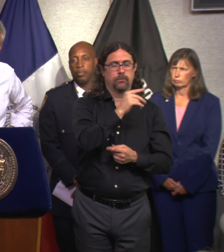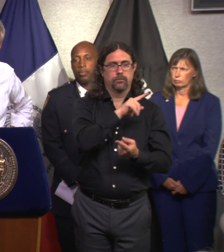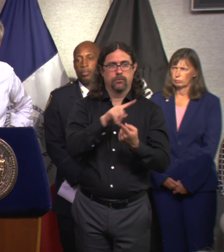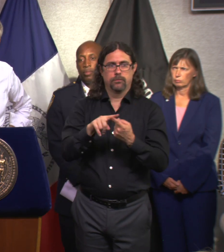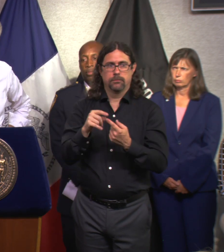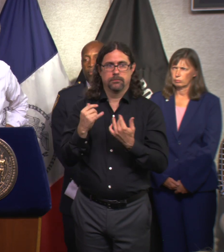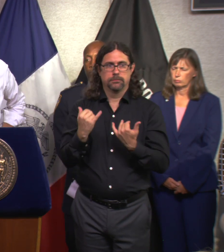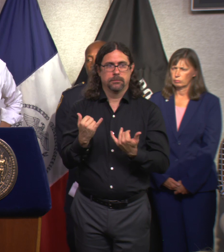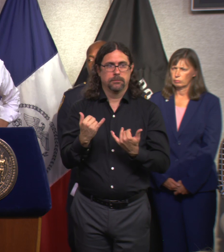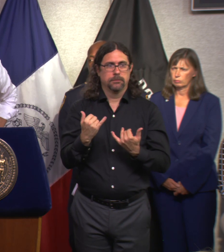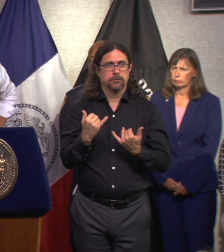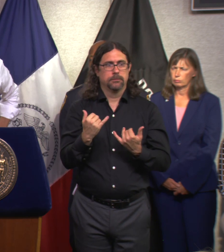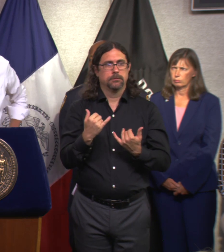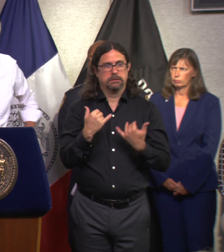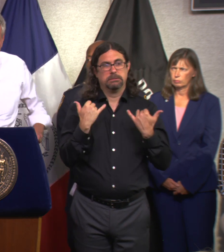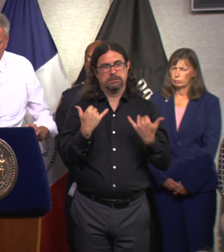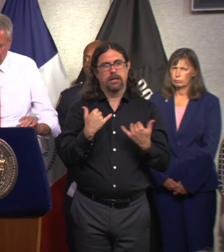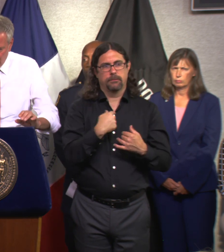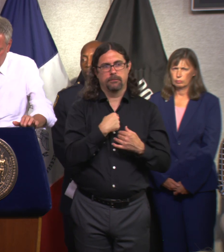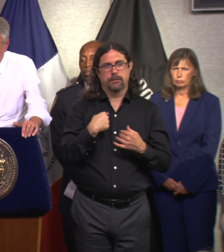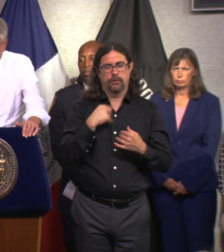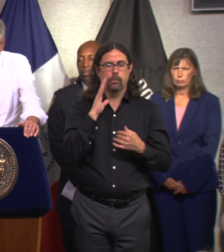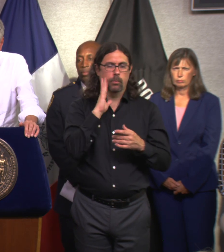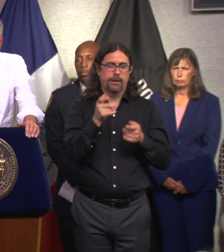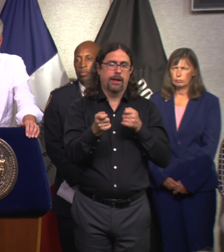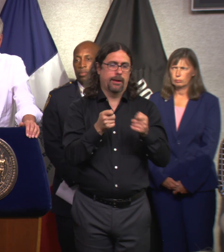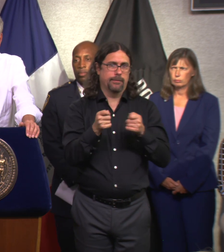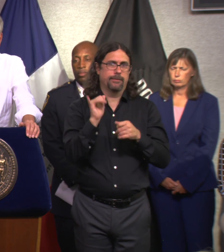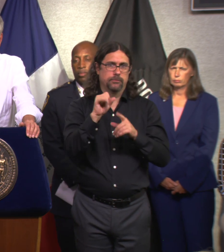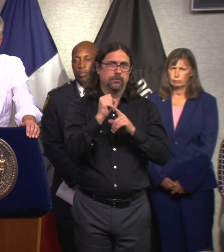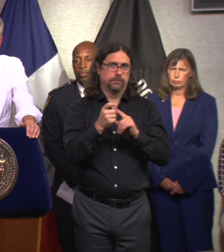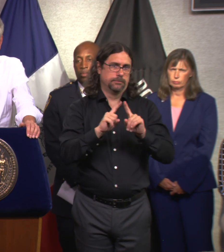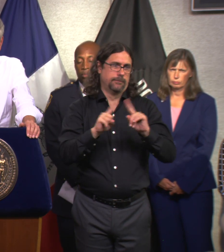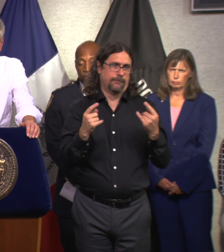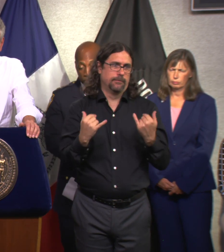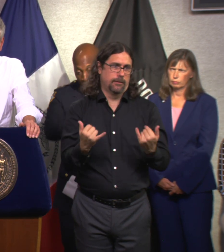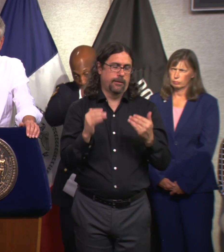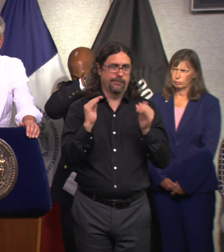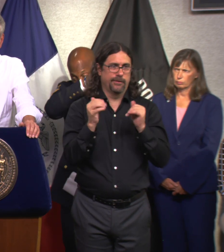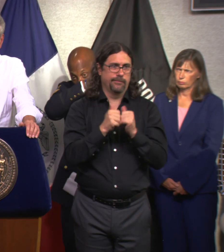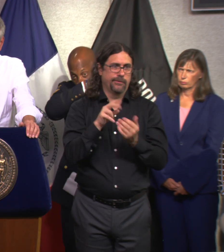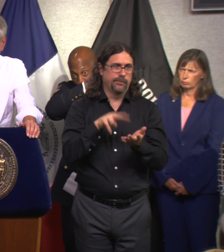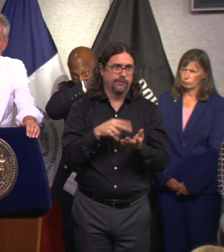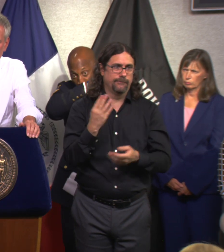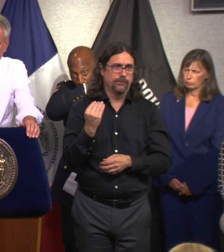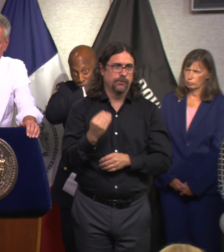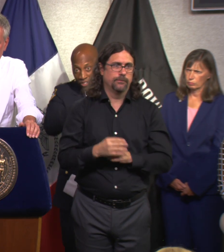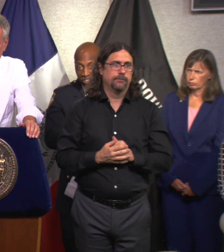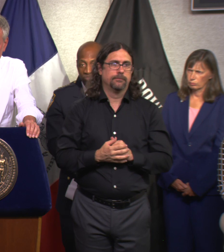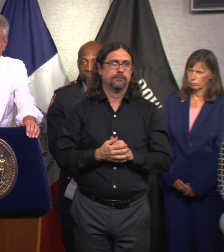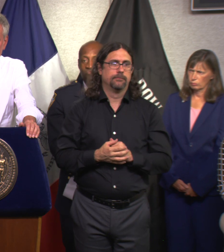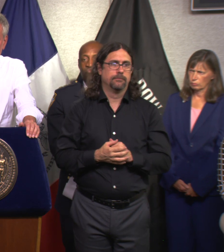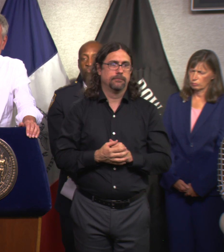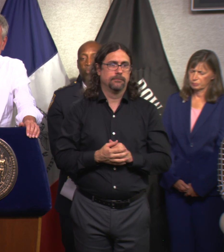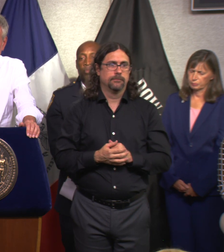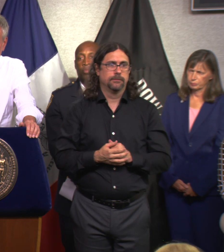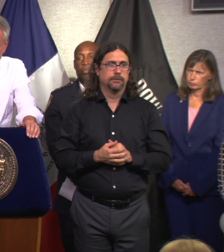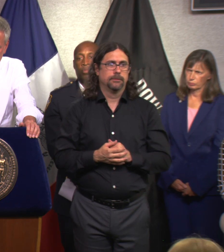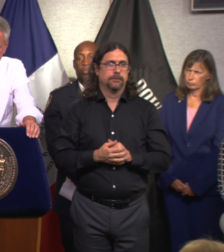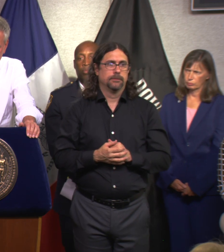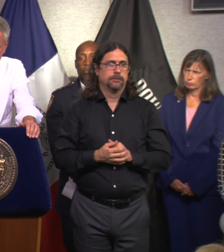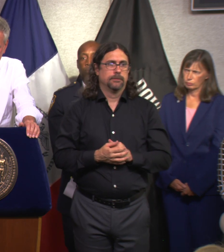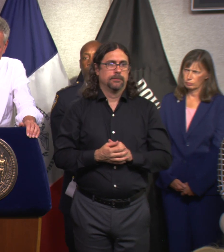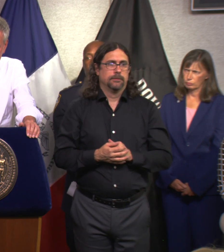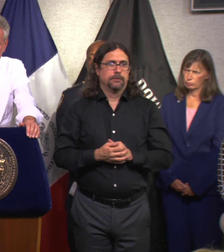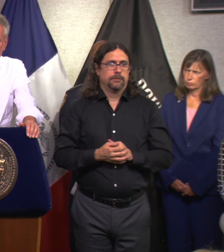got safer. So please, and I know you're conscientious, but report the whole picture. Yes, we do quality of life enforcement. We do a